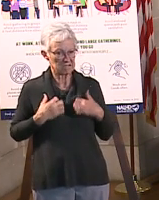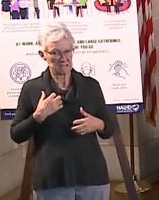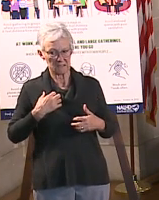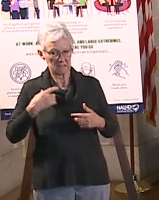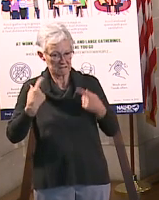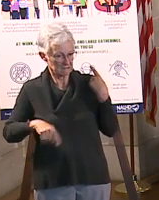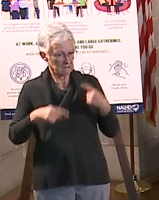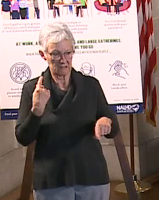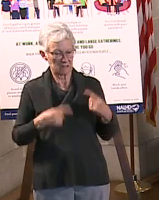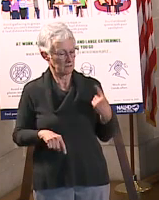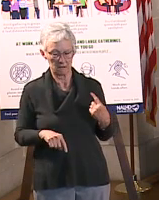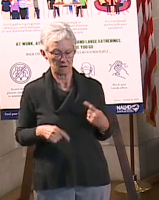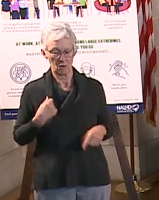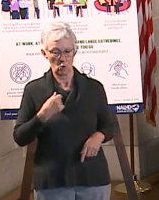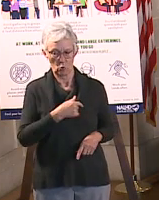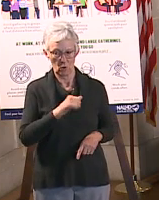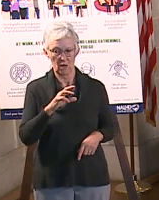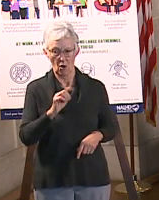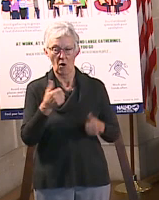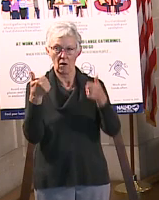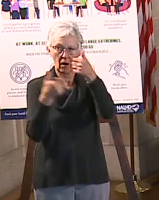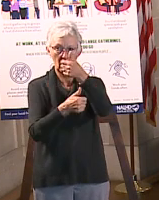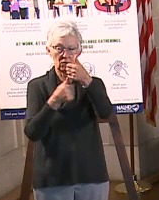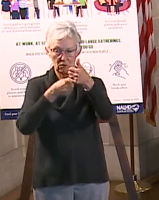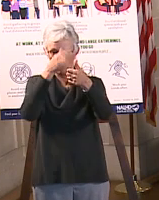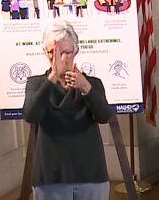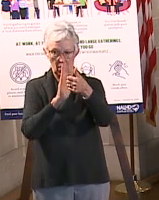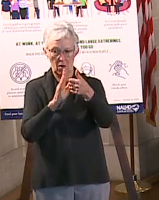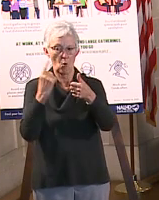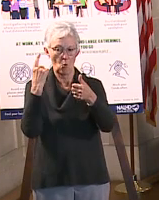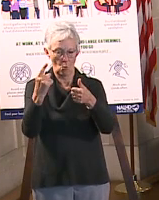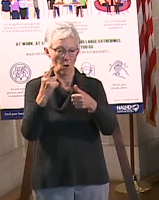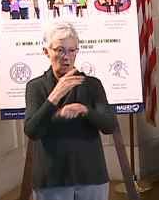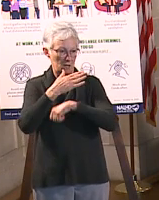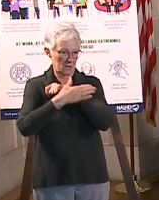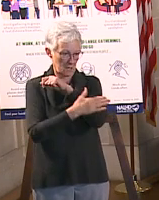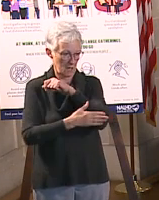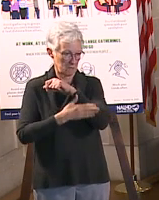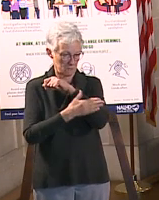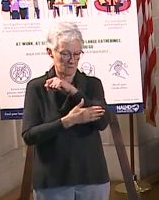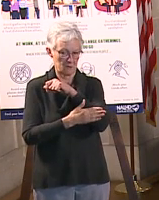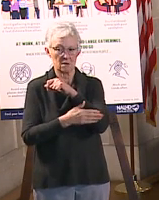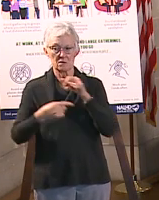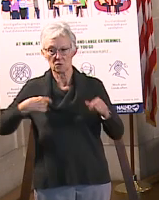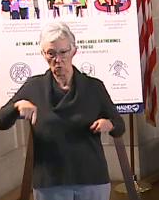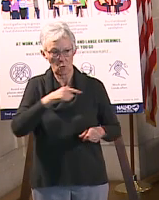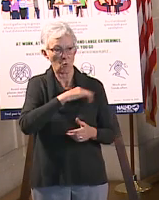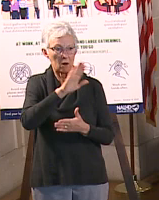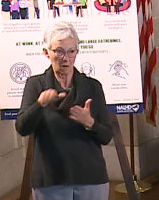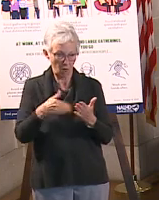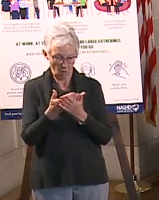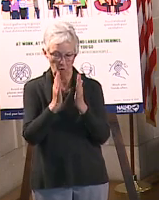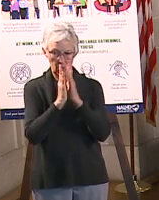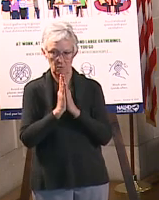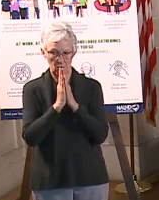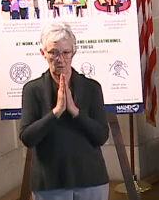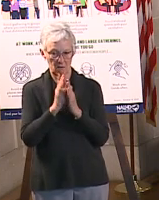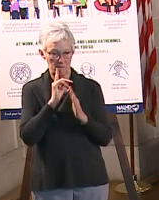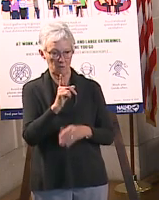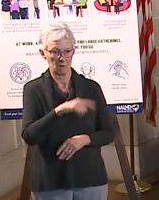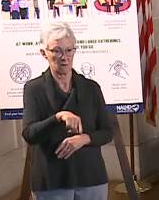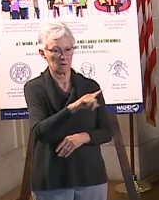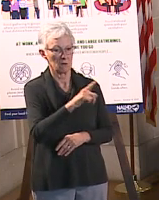God, we're one people, and let us all pray together that all those that have been affected negatively or